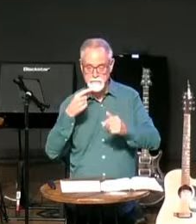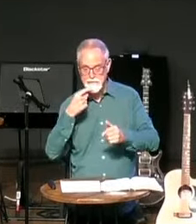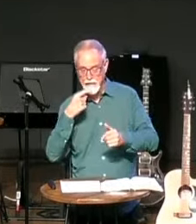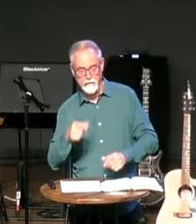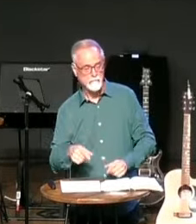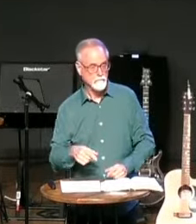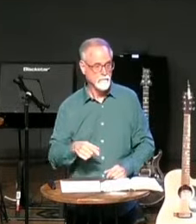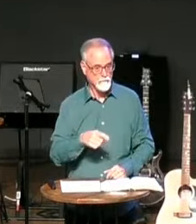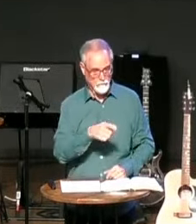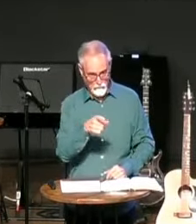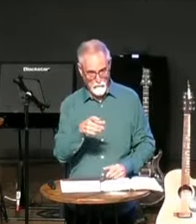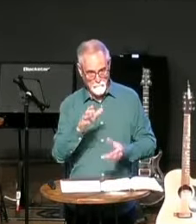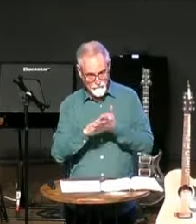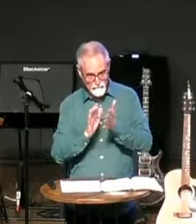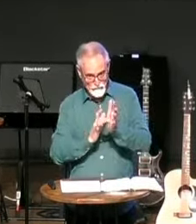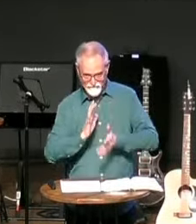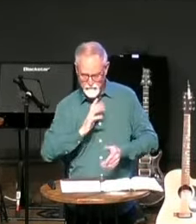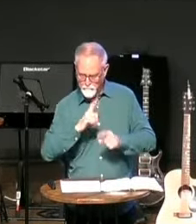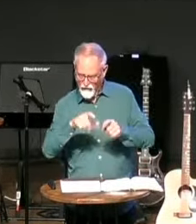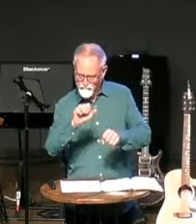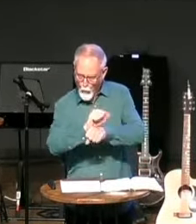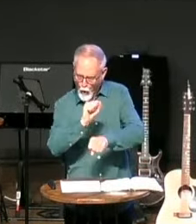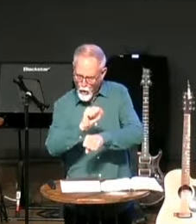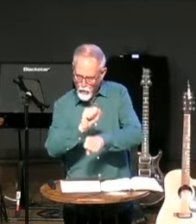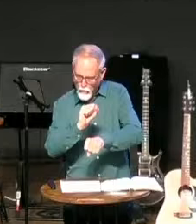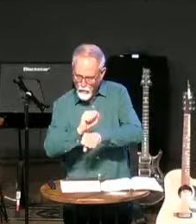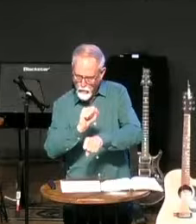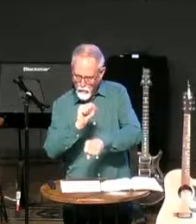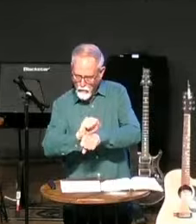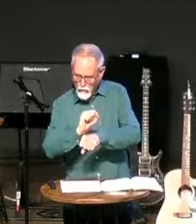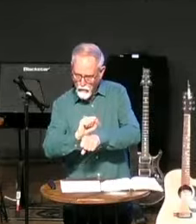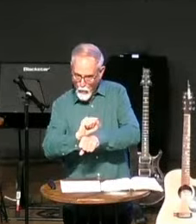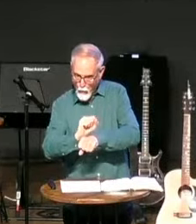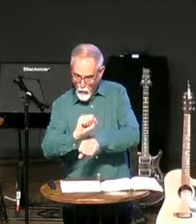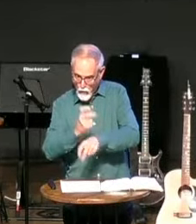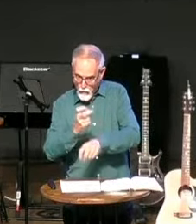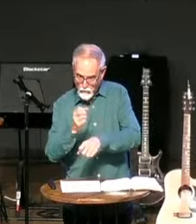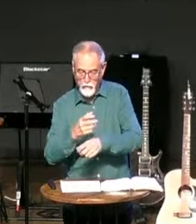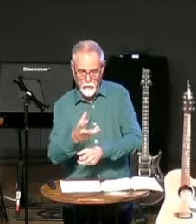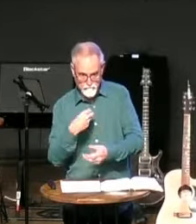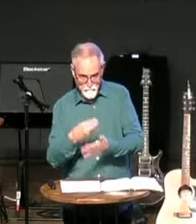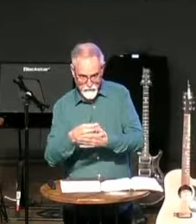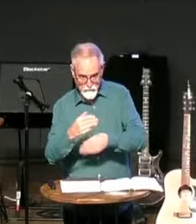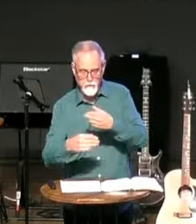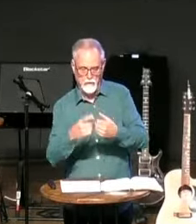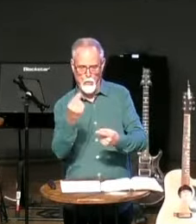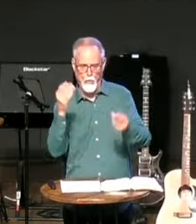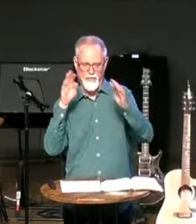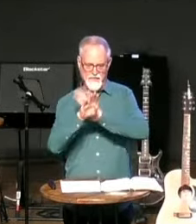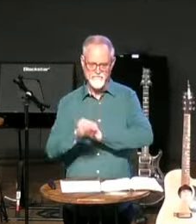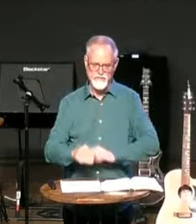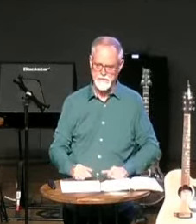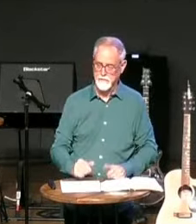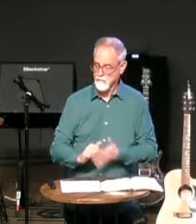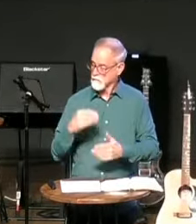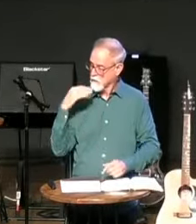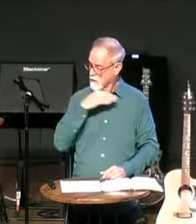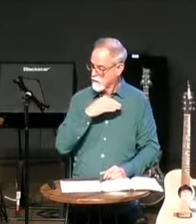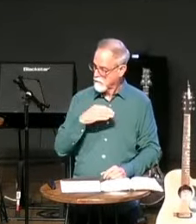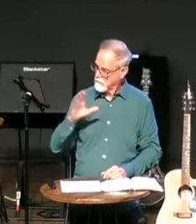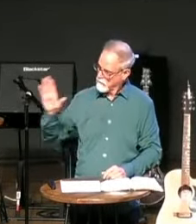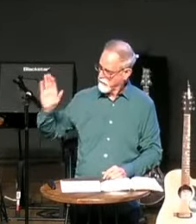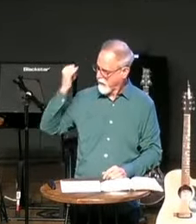it's not, we don't do it. Jesus, he knew what he was doing, right? He worked hard to set